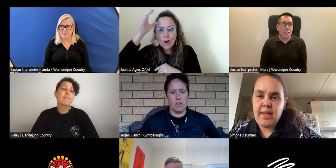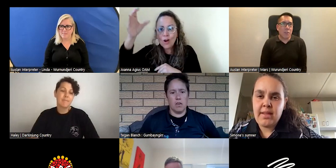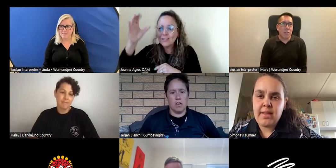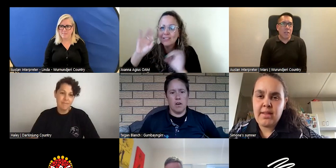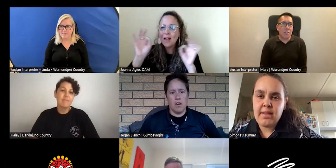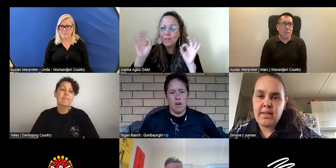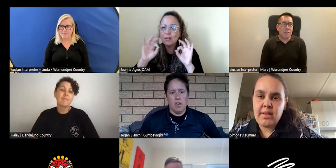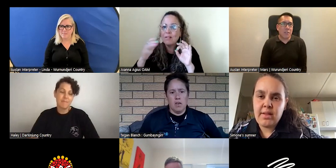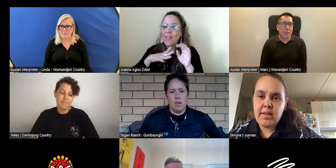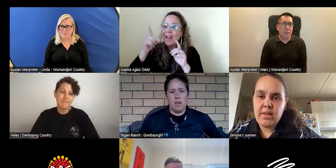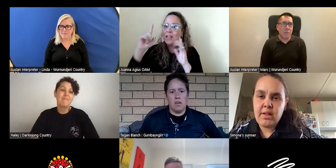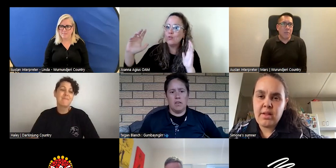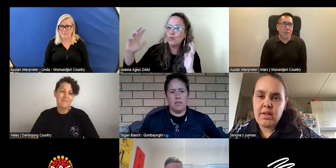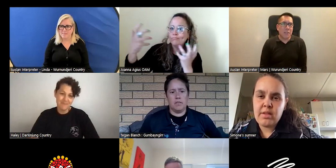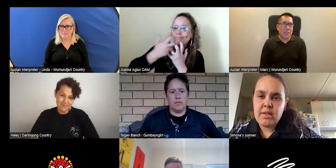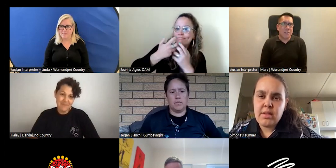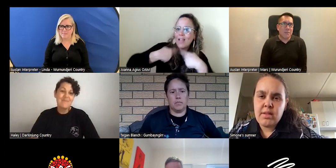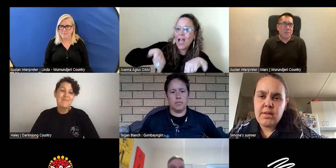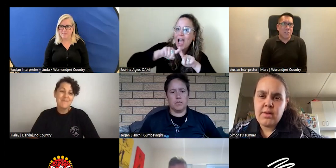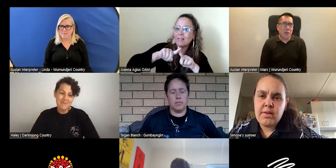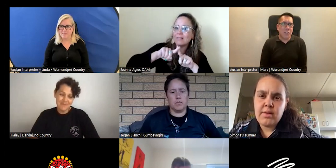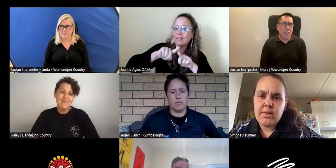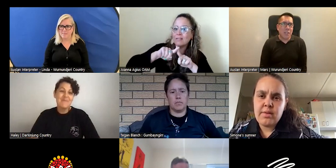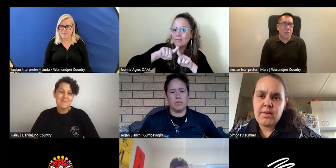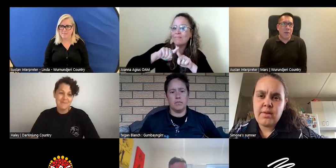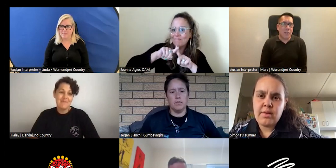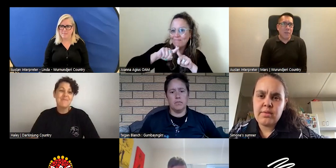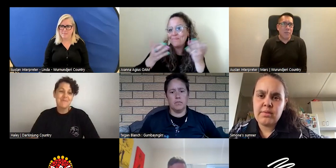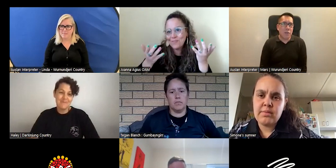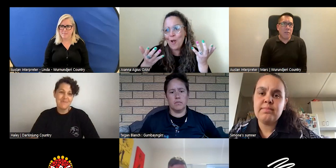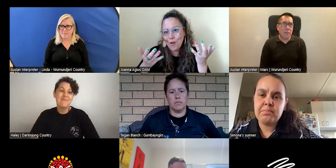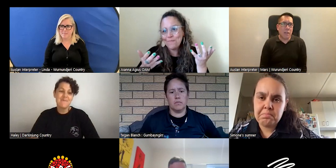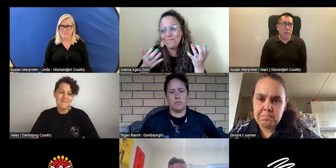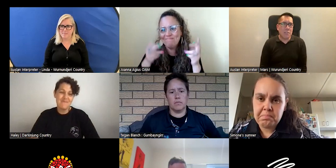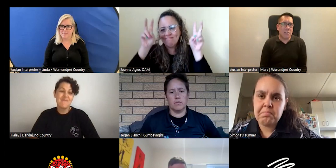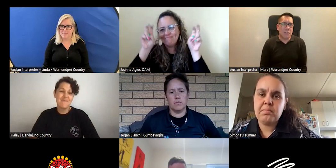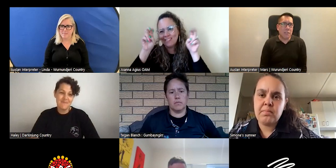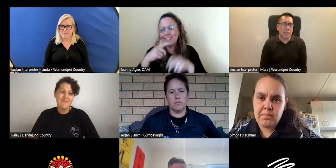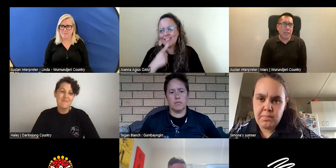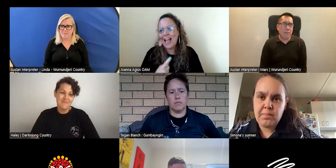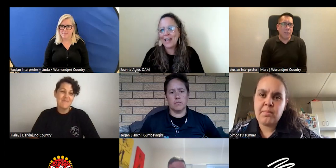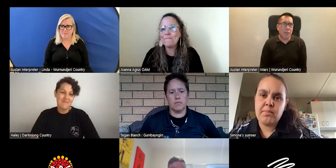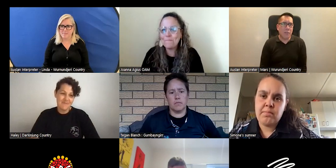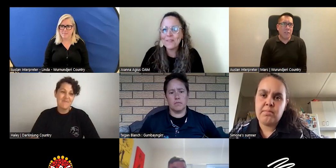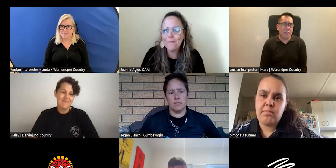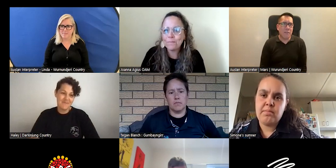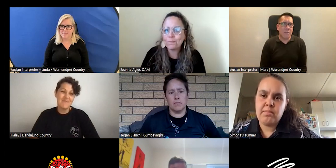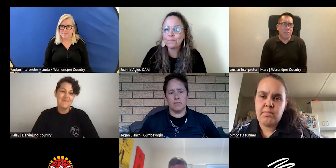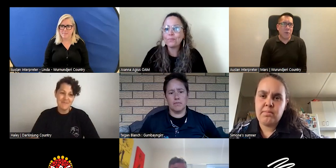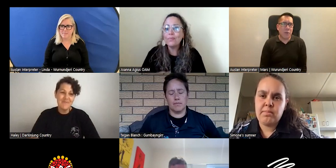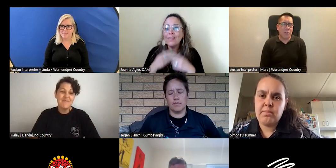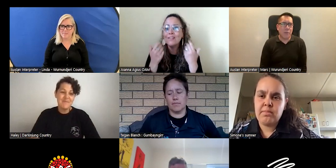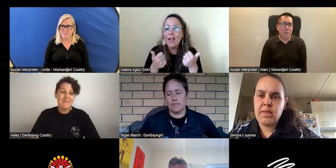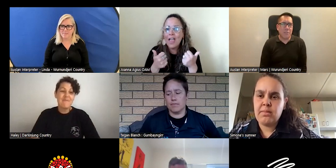around us rather than us fitting around them. So I think it's about them trying to fit around us. Yeah, you know, there's that